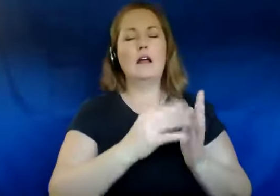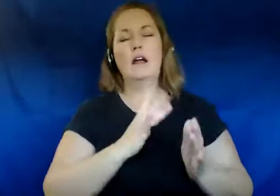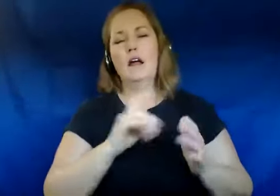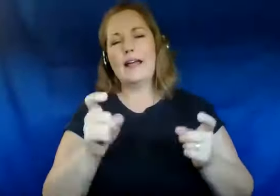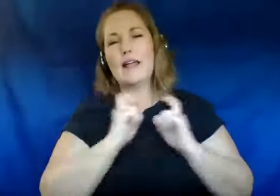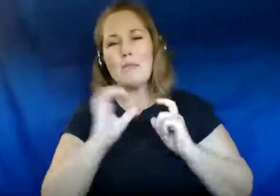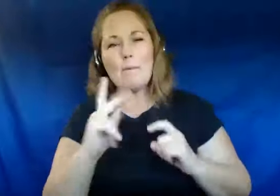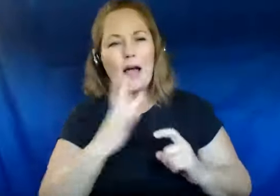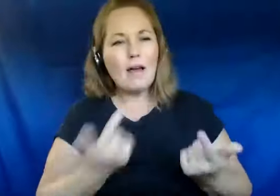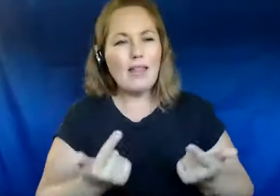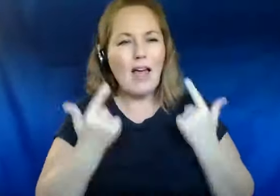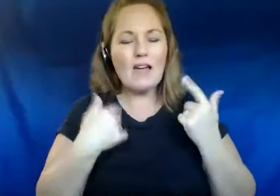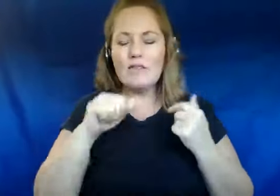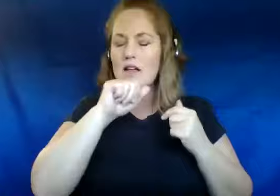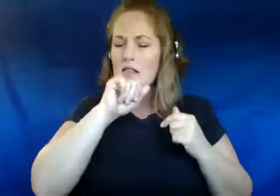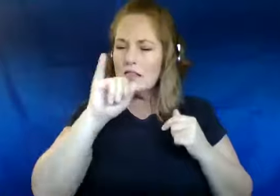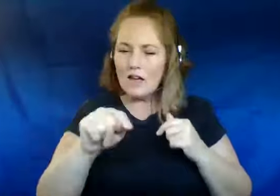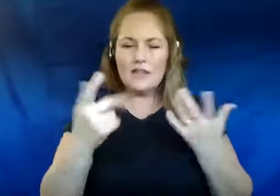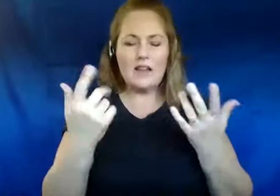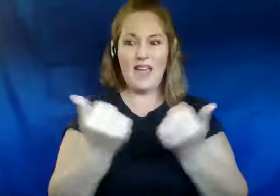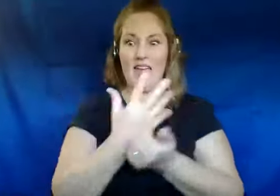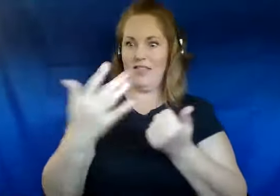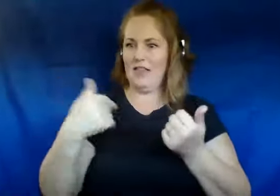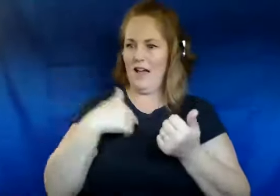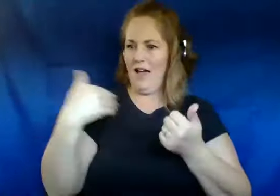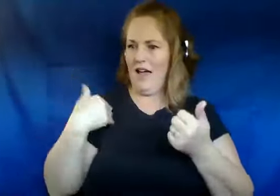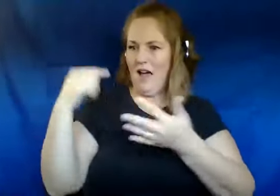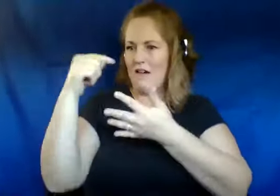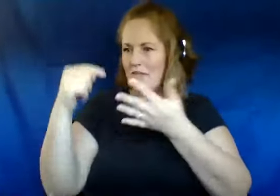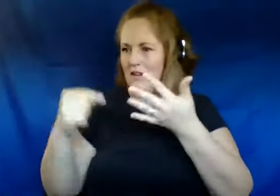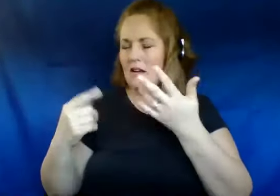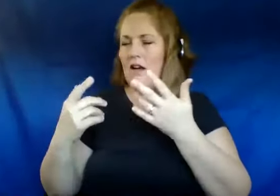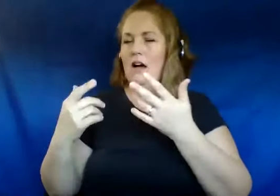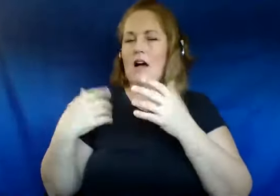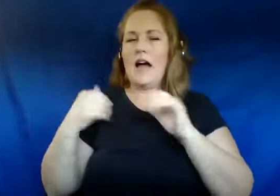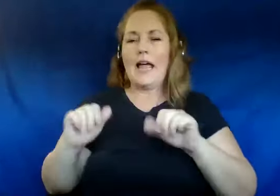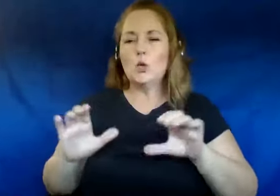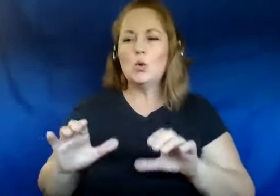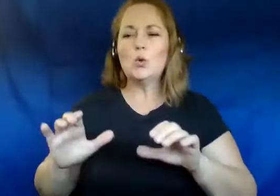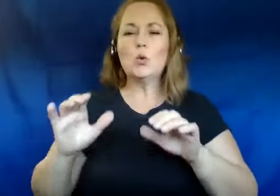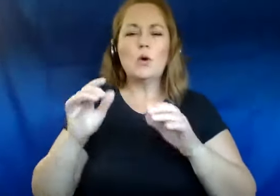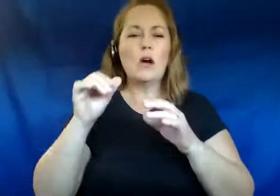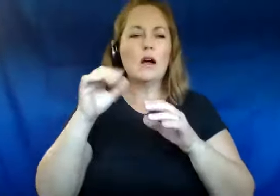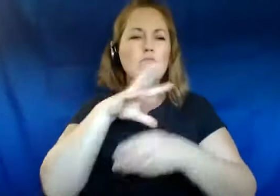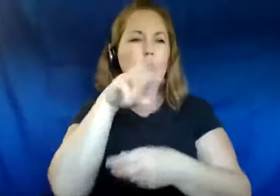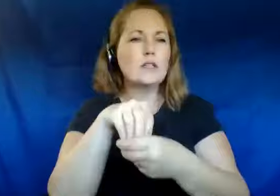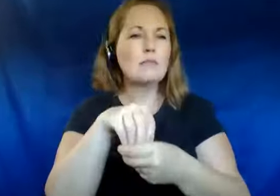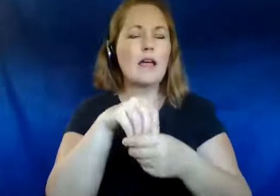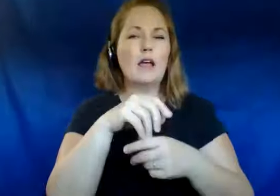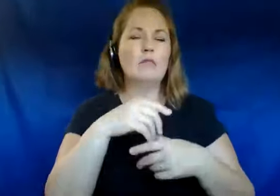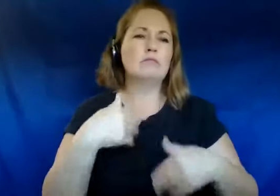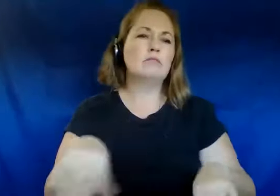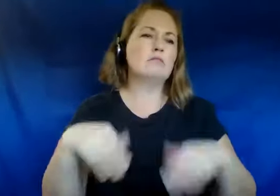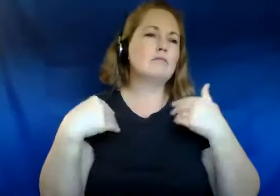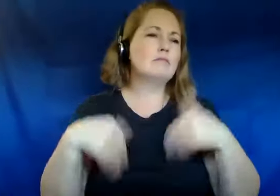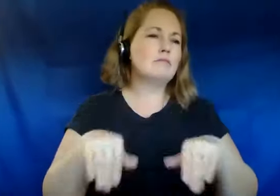love all the things that I have got to do. And as I have got to be, have been able to